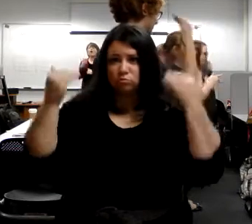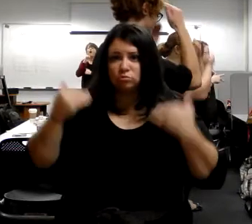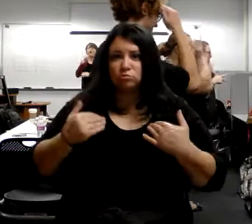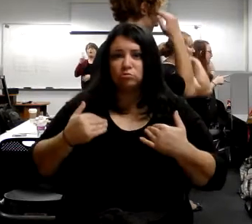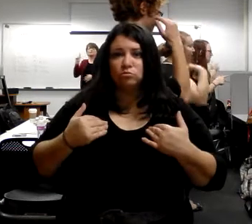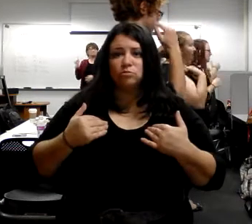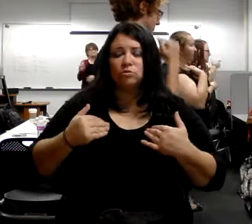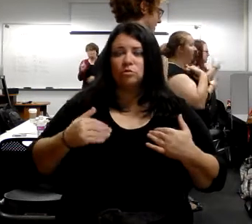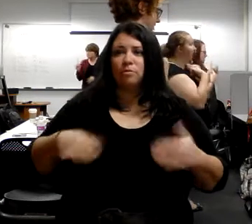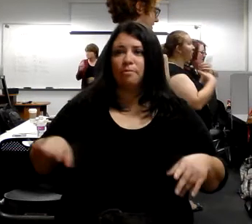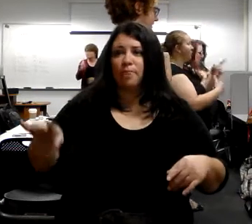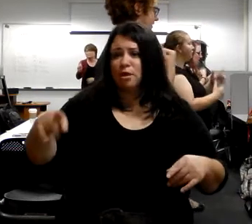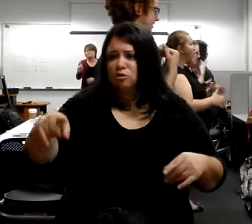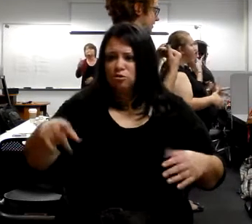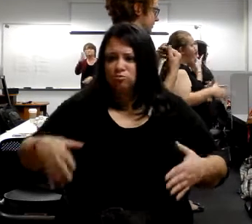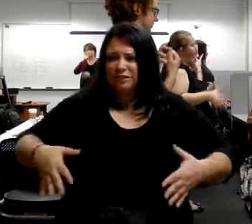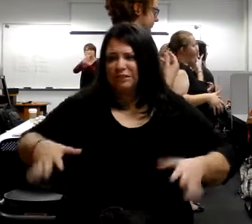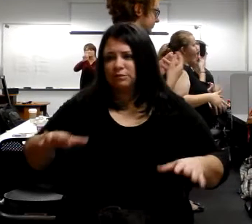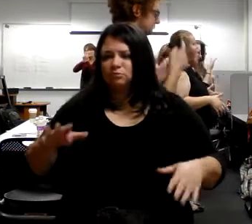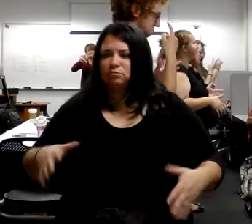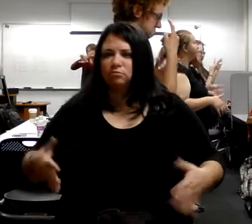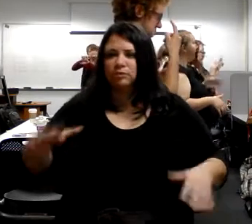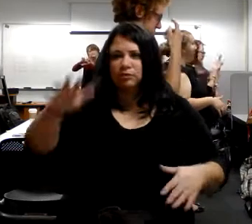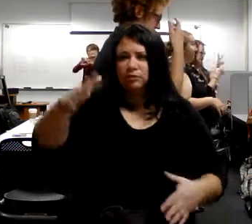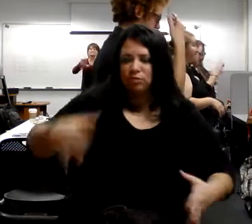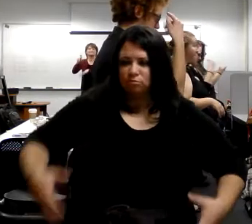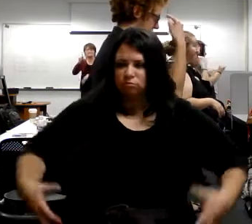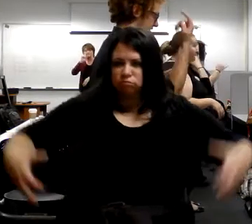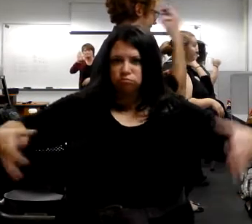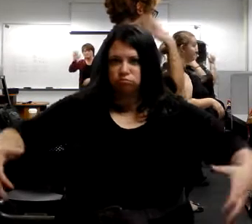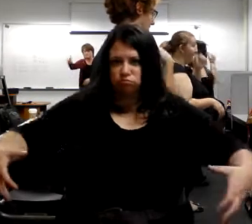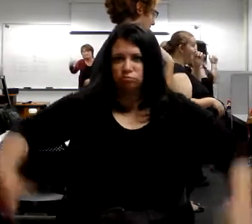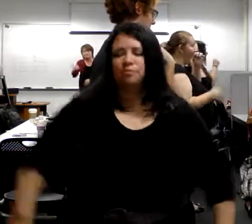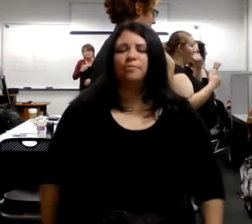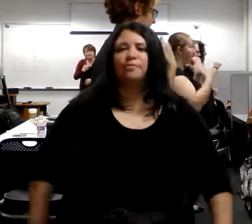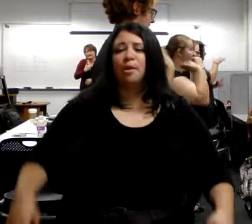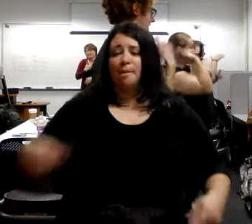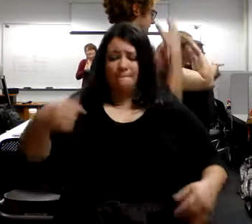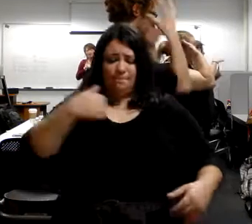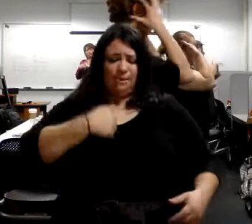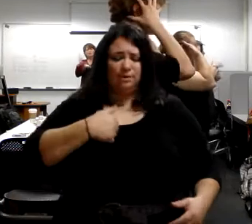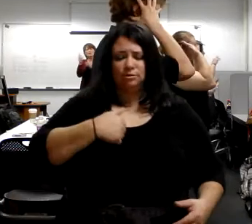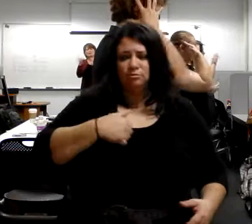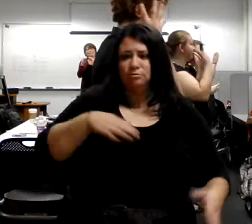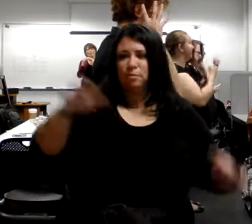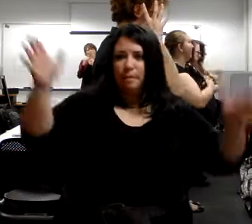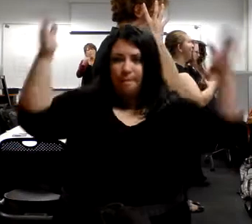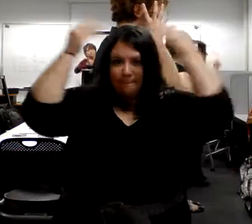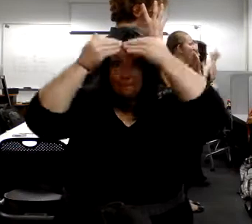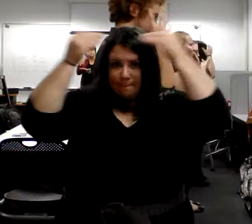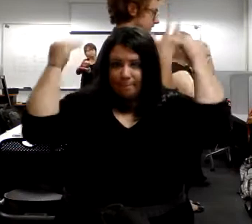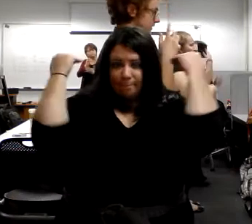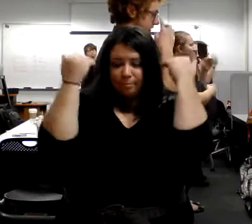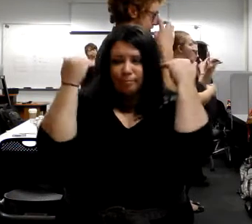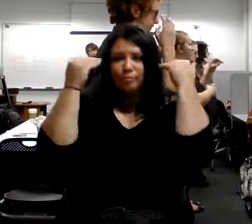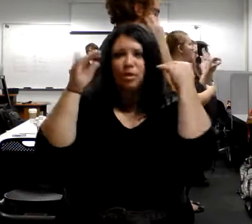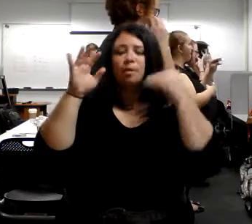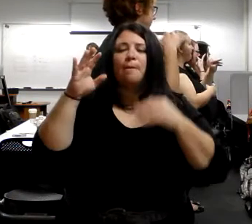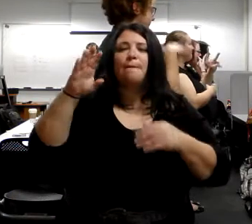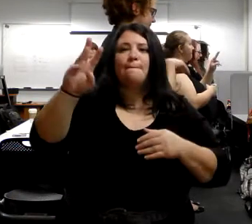really super short hair. You know that mushroom cut? Like very boy-looking? And sometimes people told me the only reason they knew I was a girl